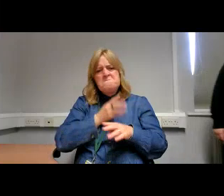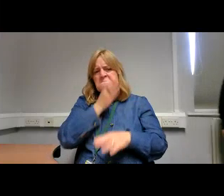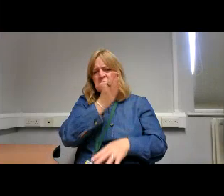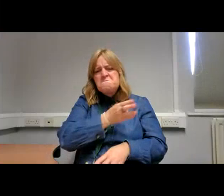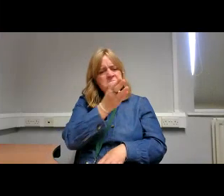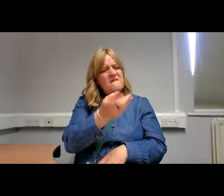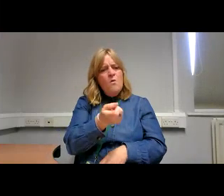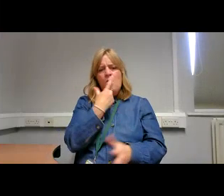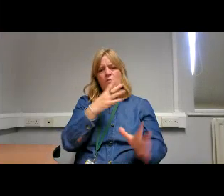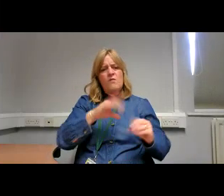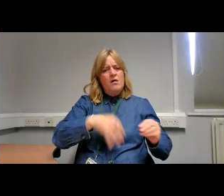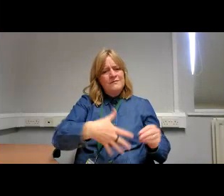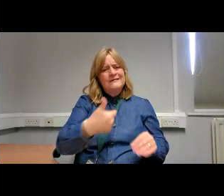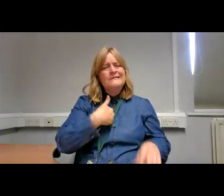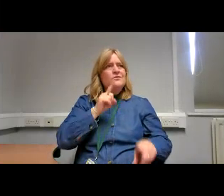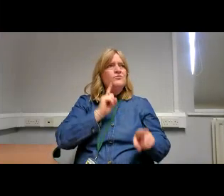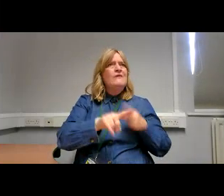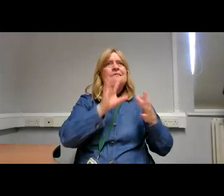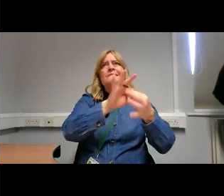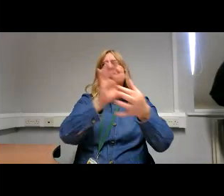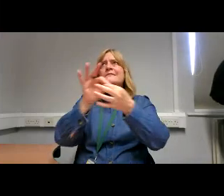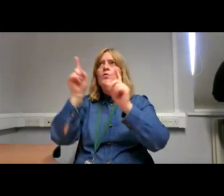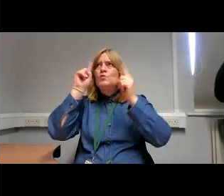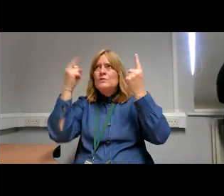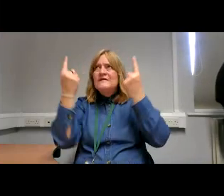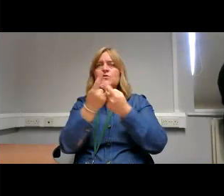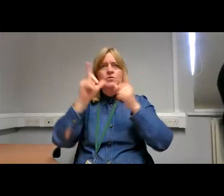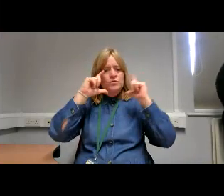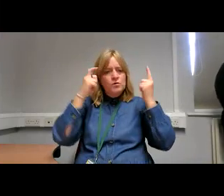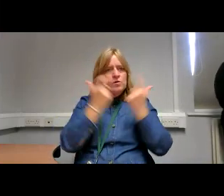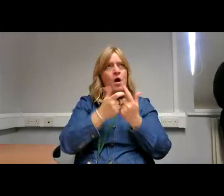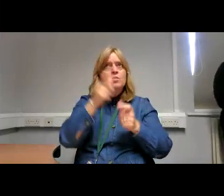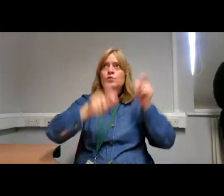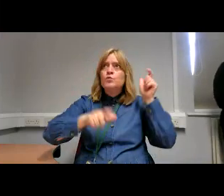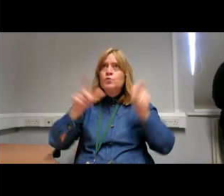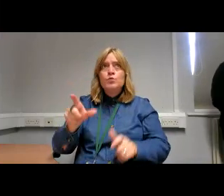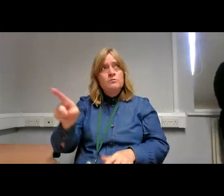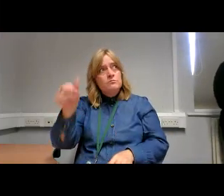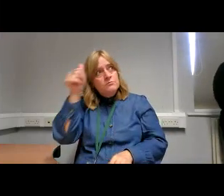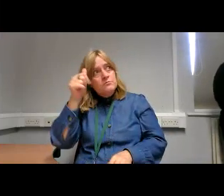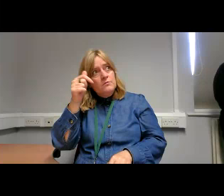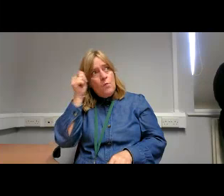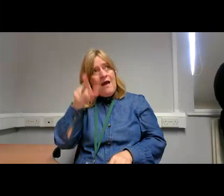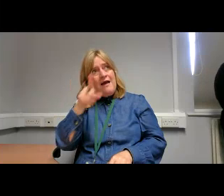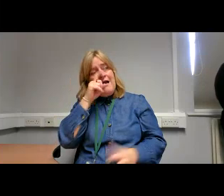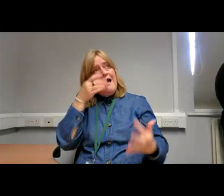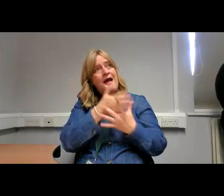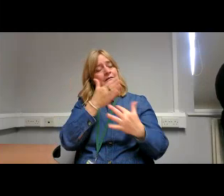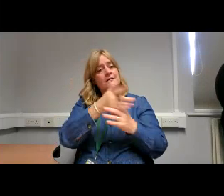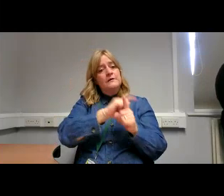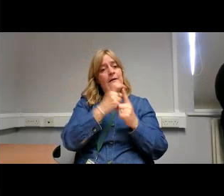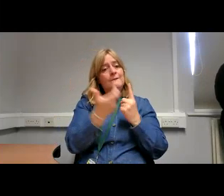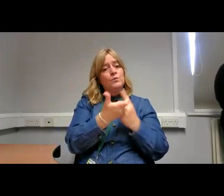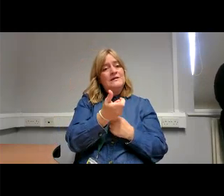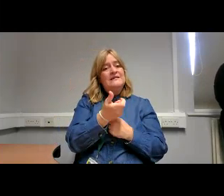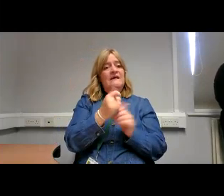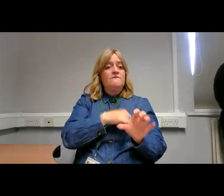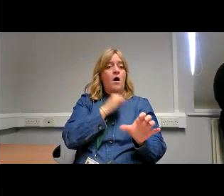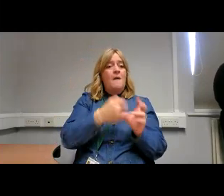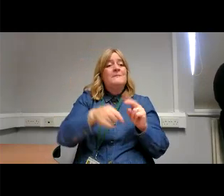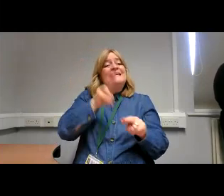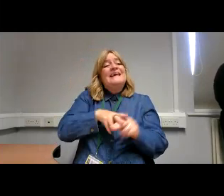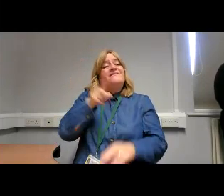link in with universities and colleges so that students are more aware of it and know that they can access community pharmacies should they require